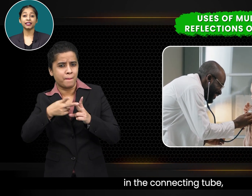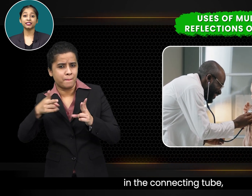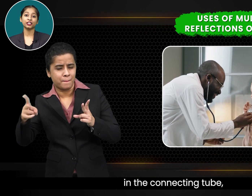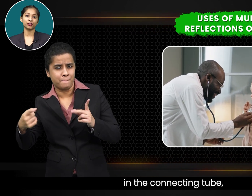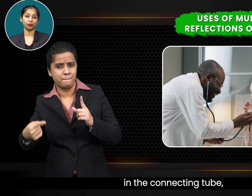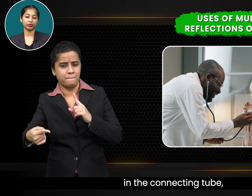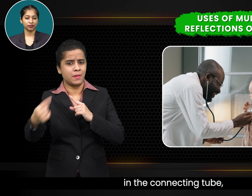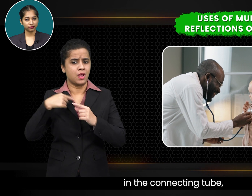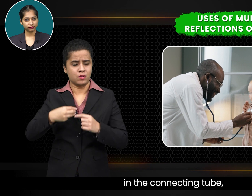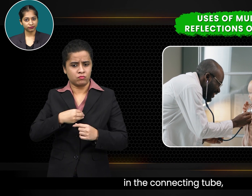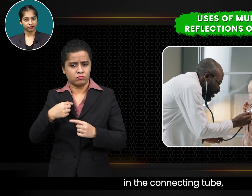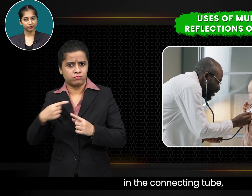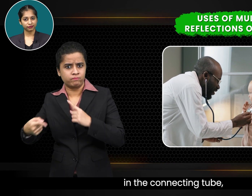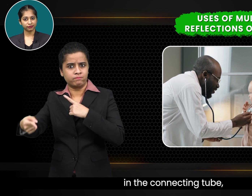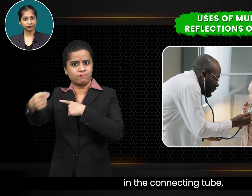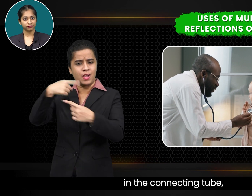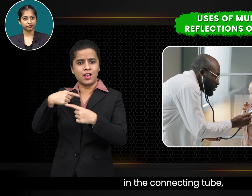the connecting tube.